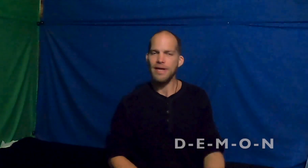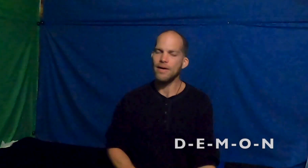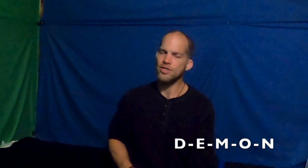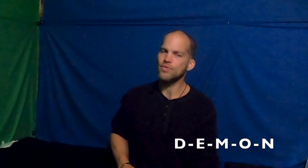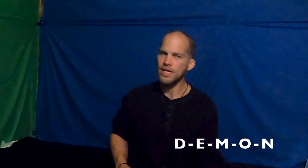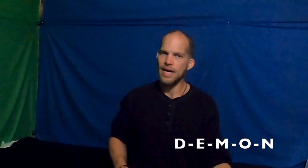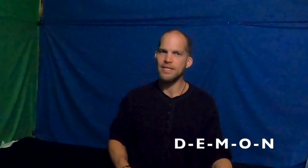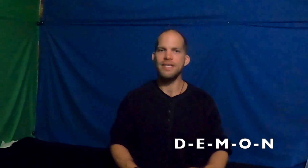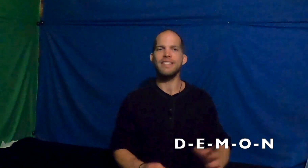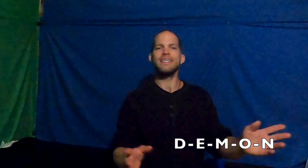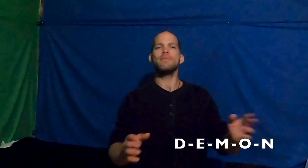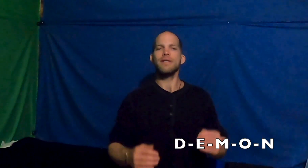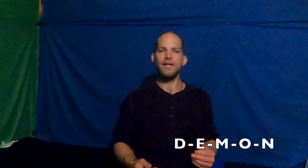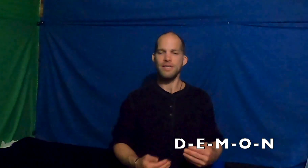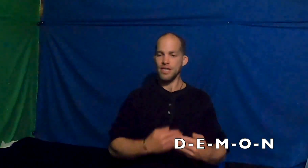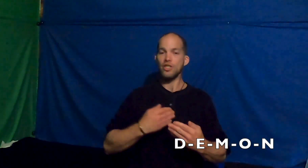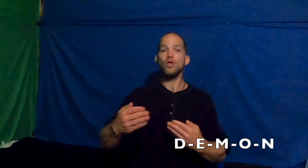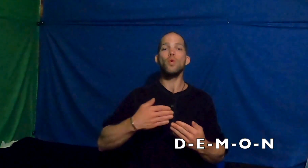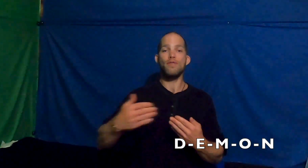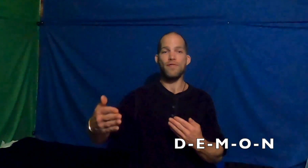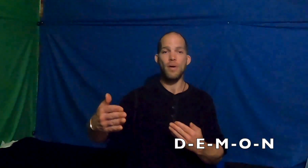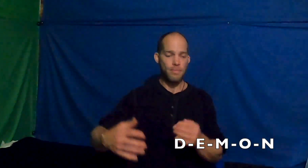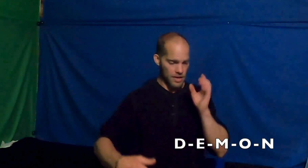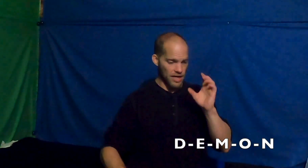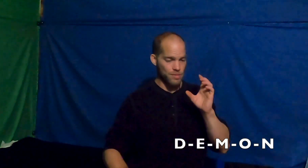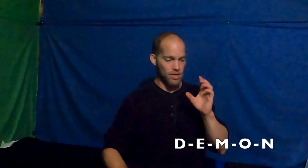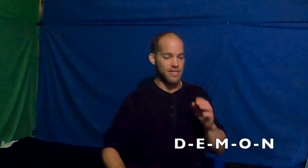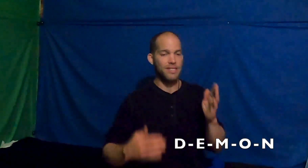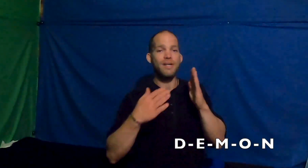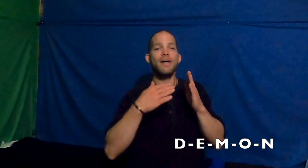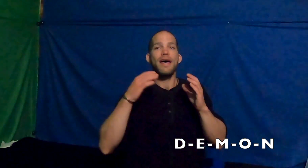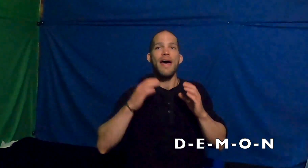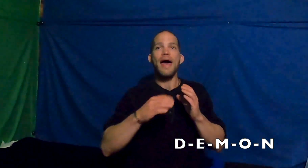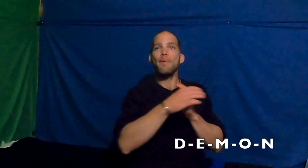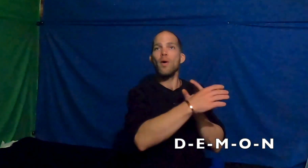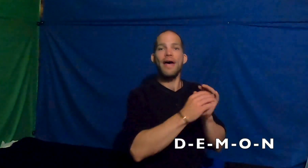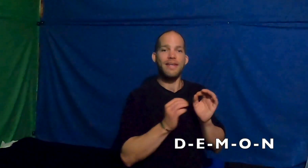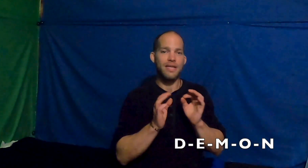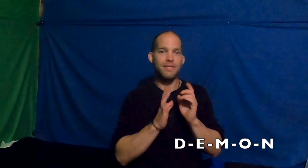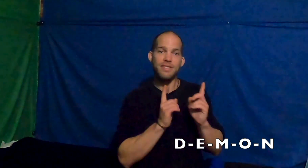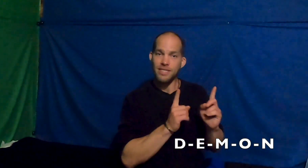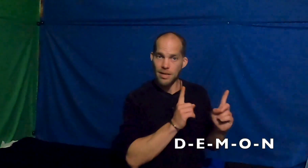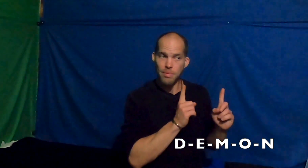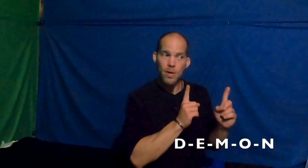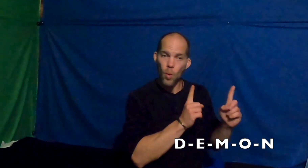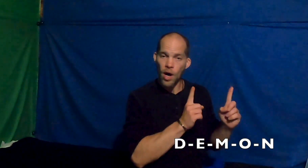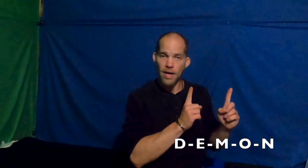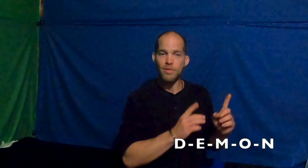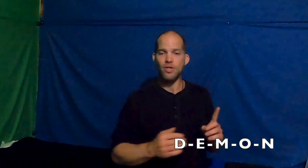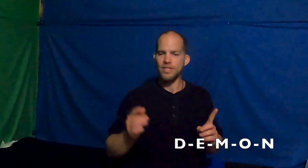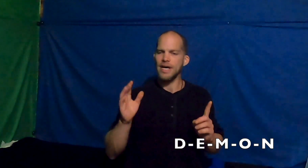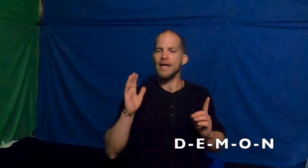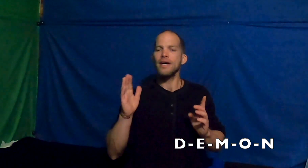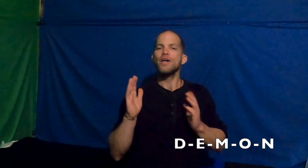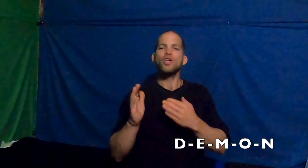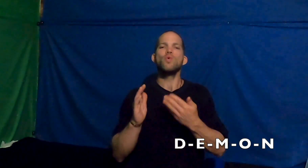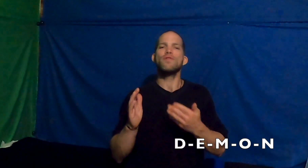Now just realize that demon is the to or from expressed. MON can be one, but you can say to or